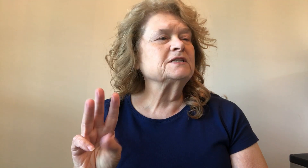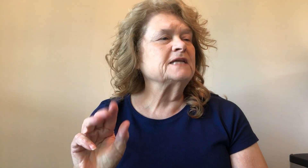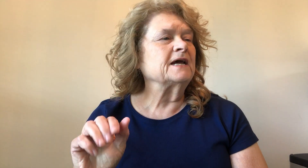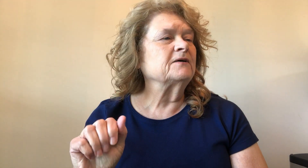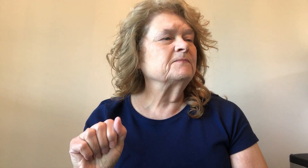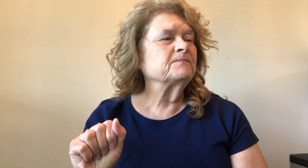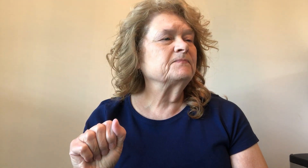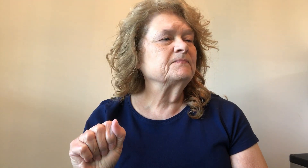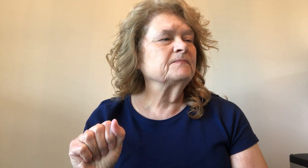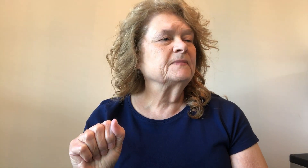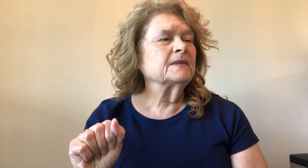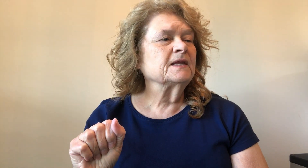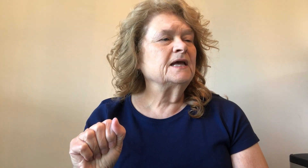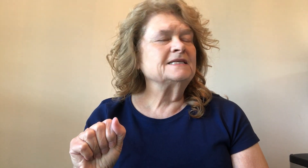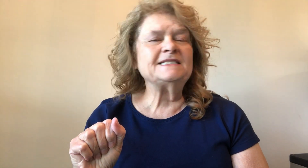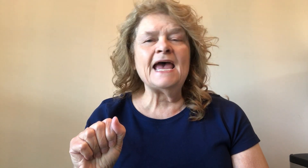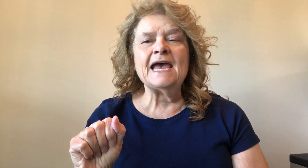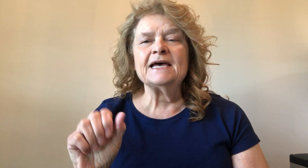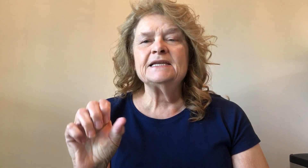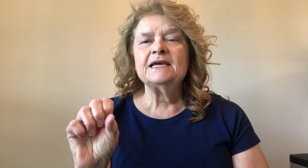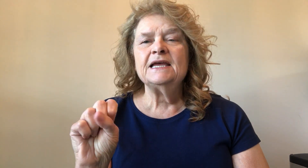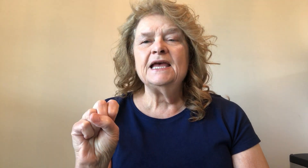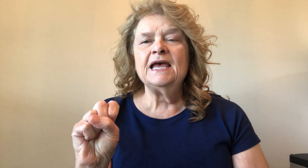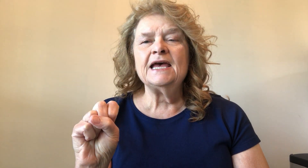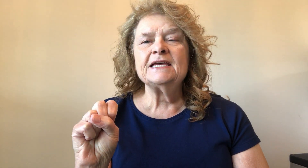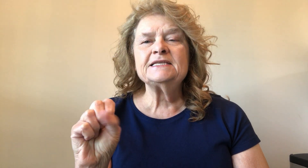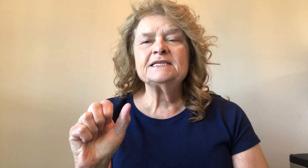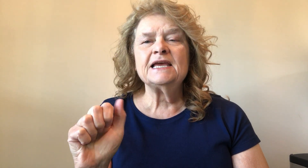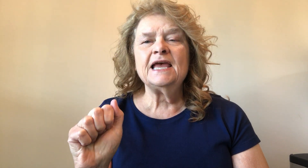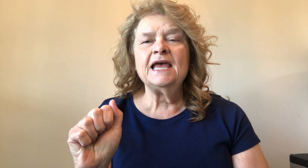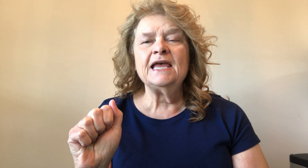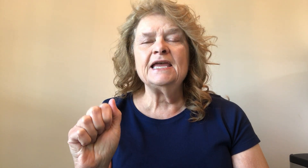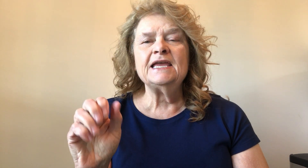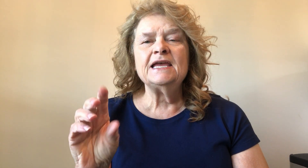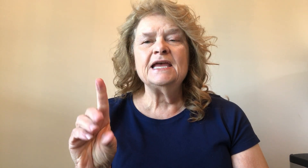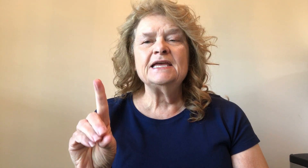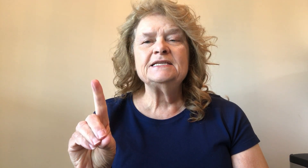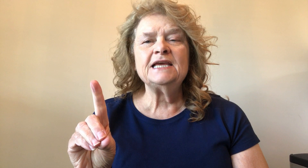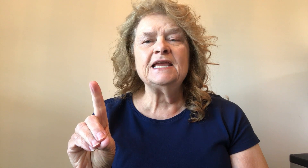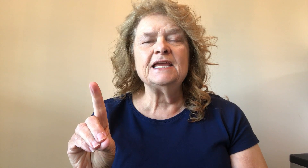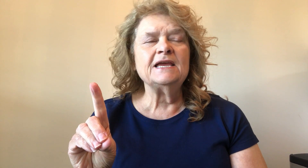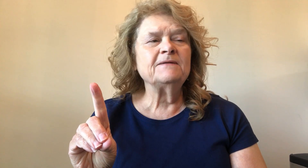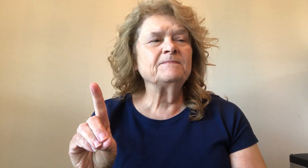now. Sad, S-A-D.